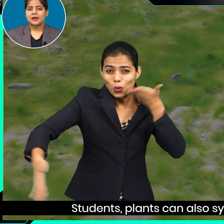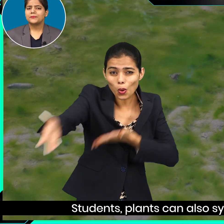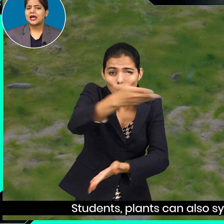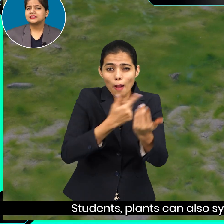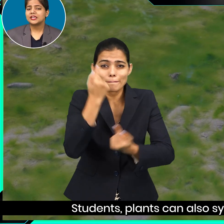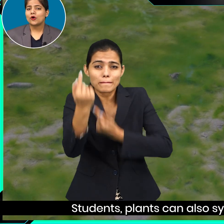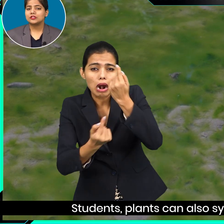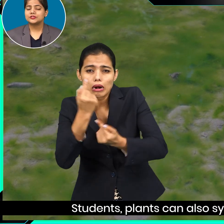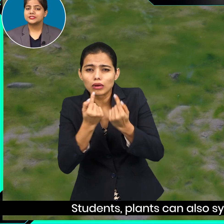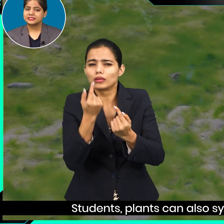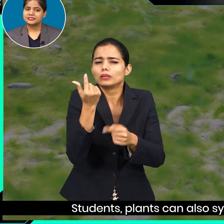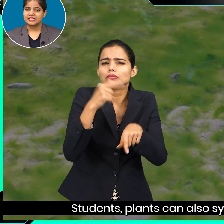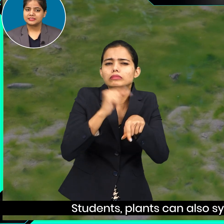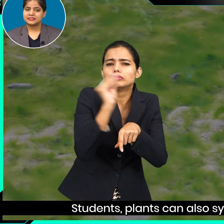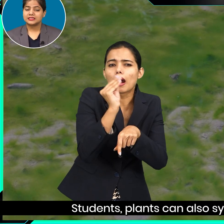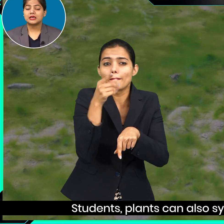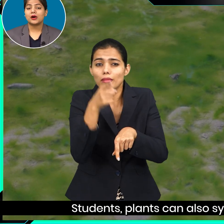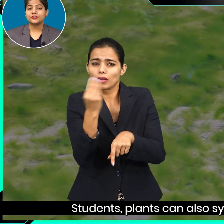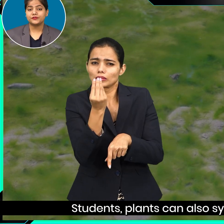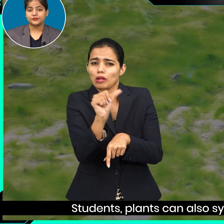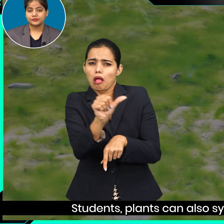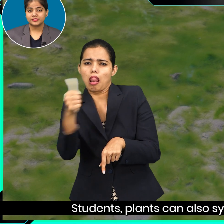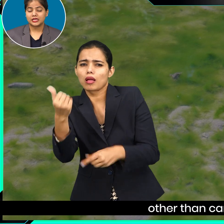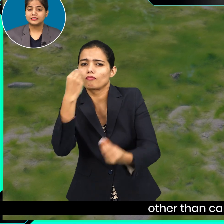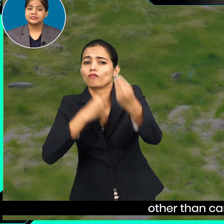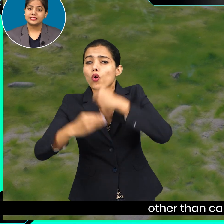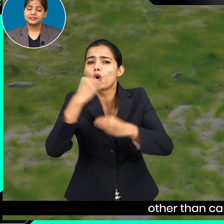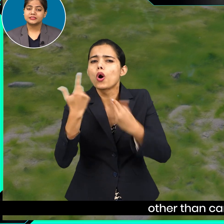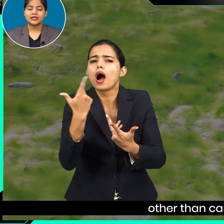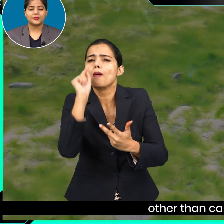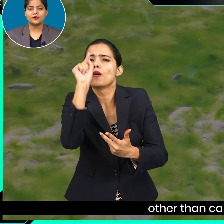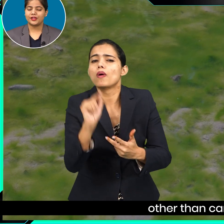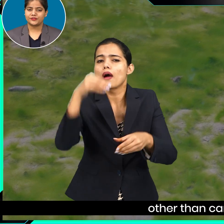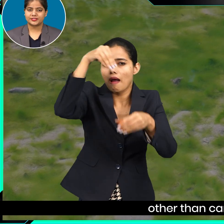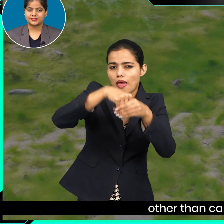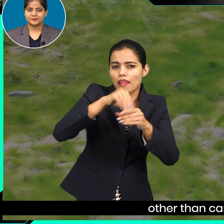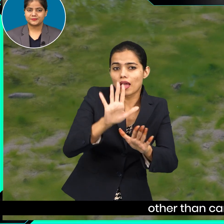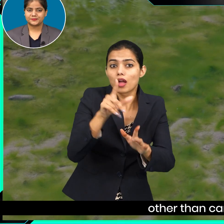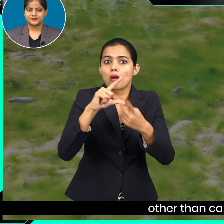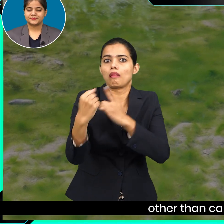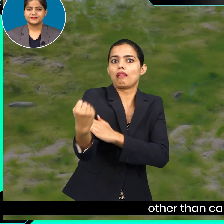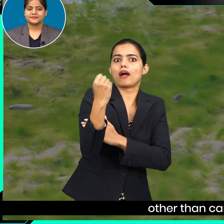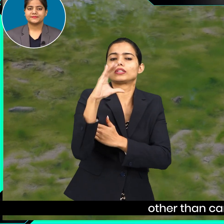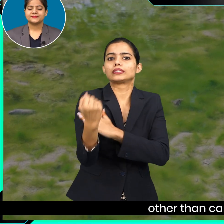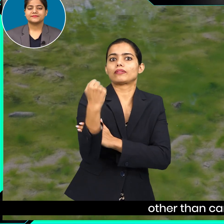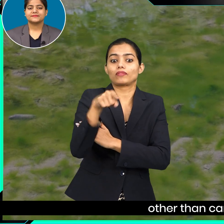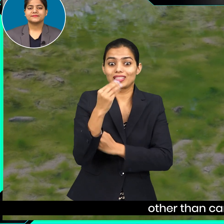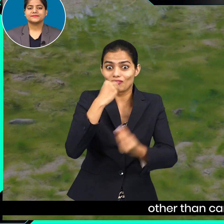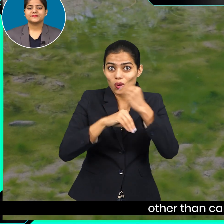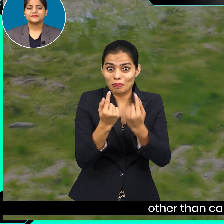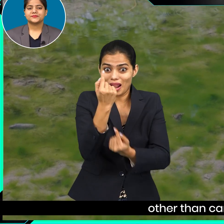Students, plants can also synthesize some other foods other than carbohydrates.